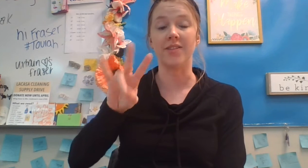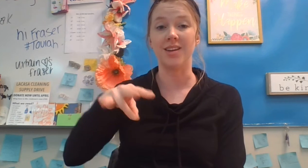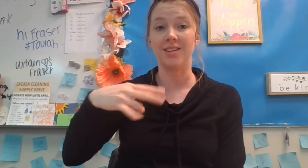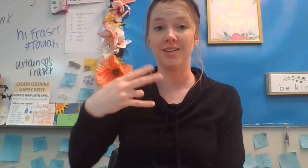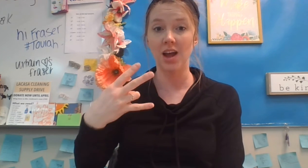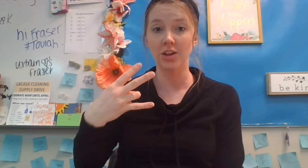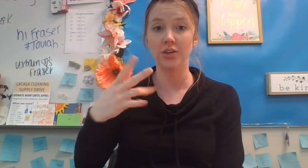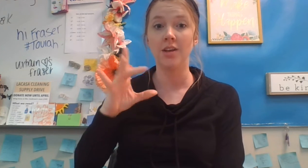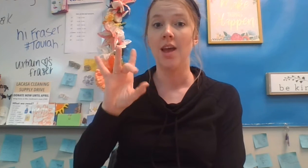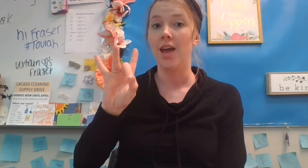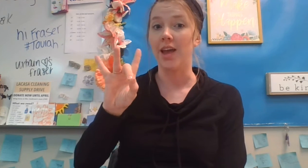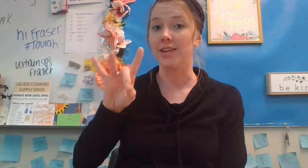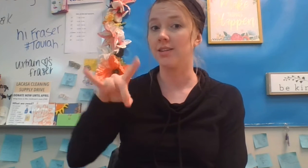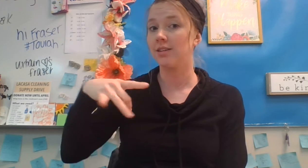$7, $8,